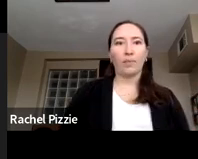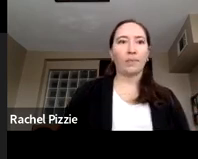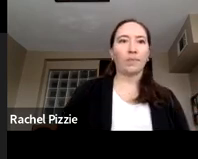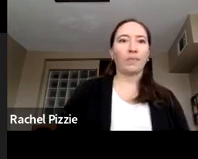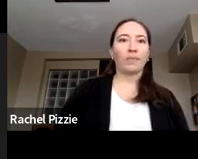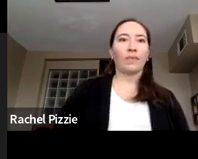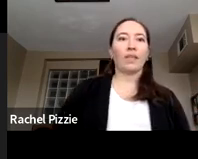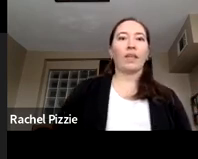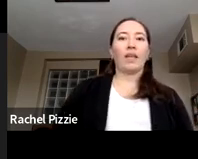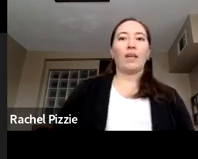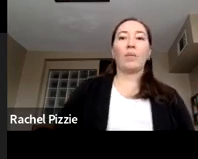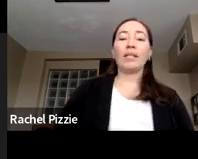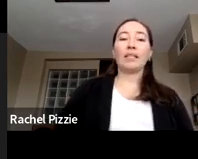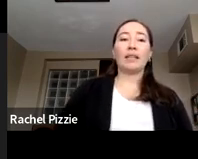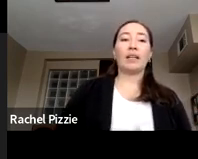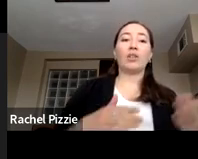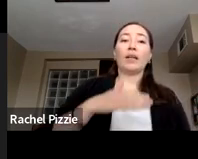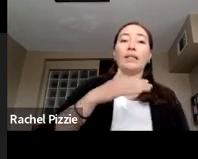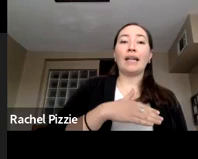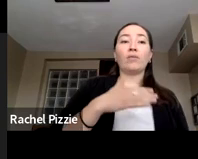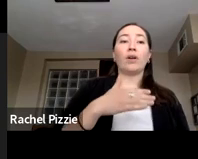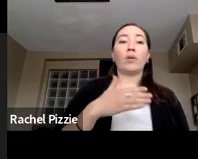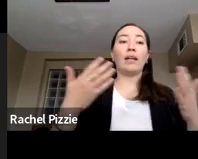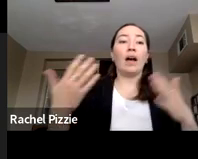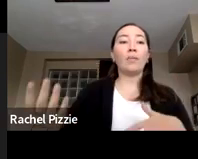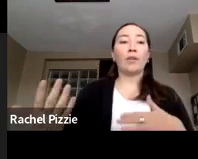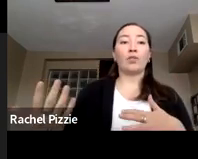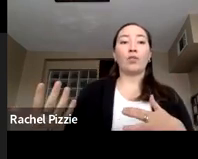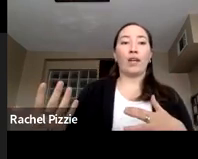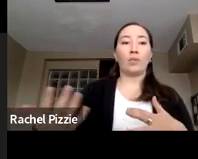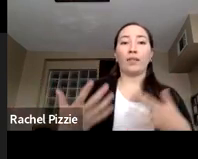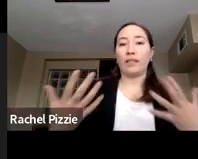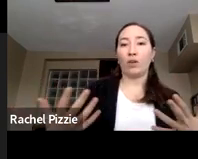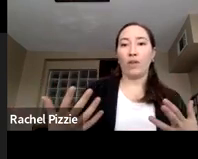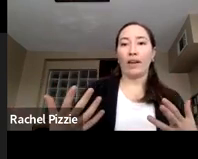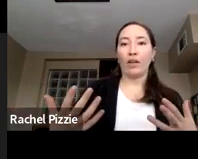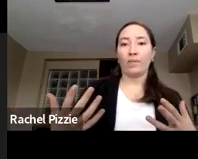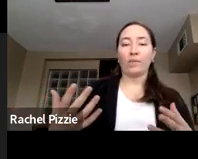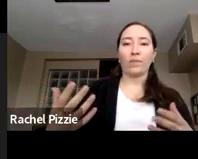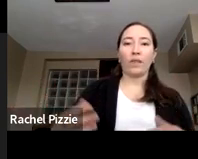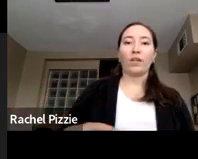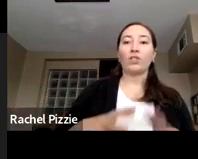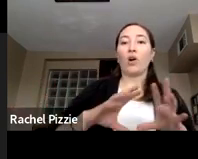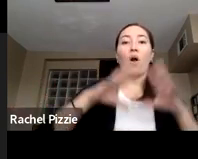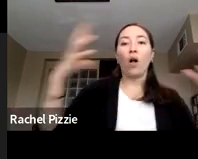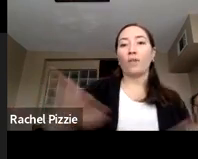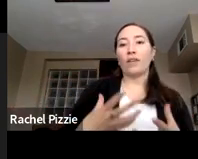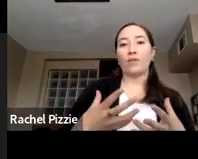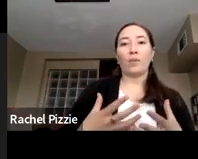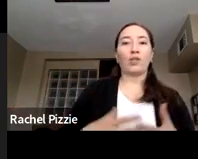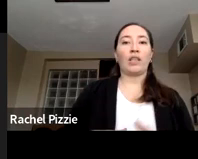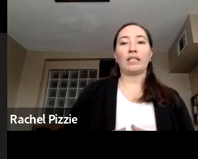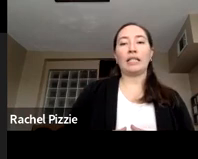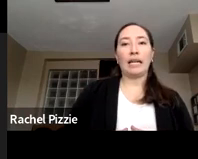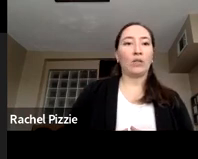type. But basically, you can download and upload surveys with a single file. So all of